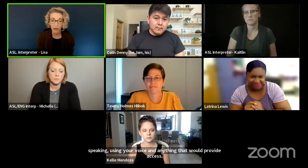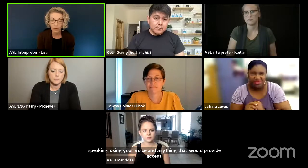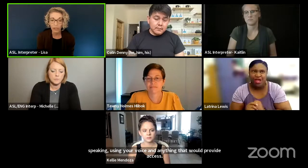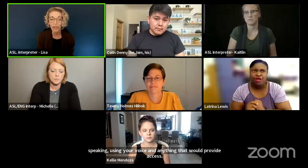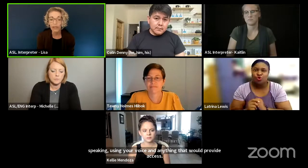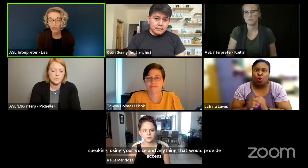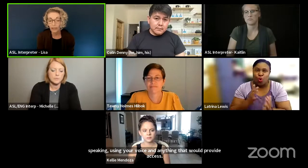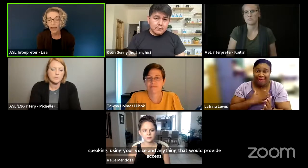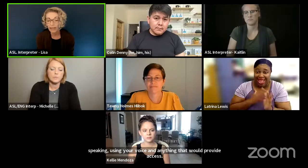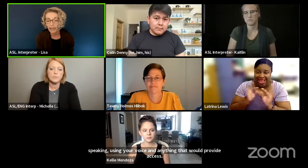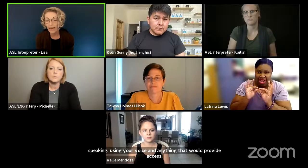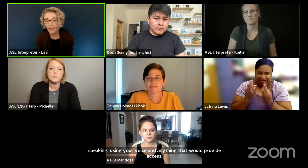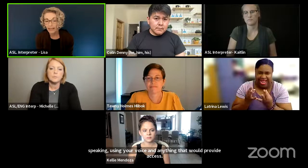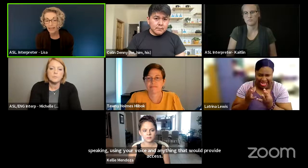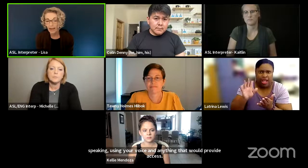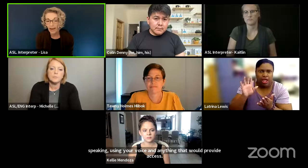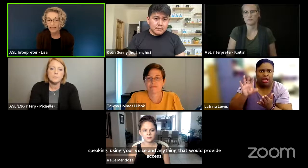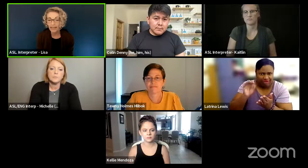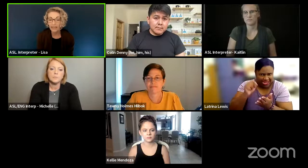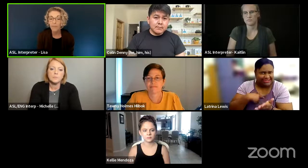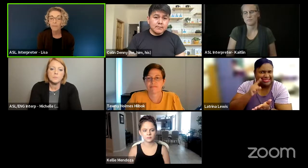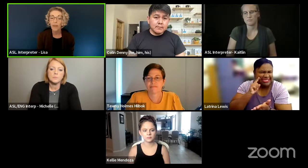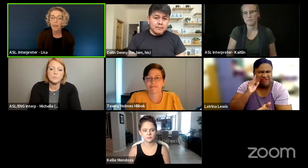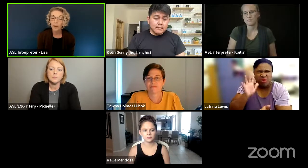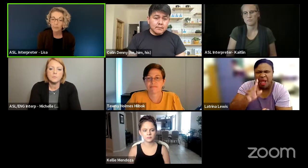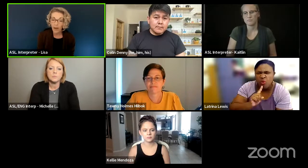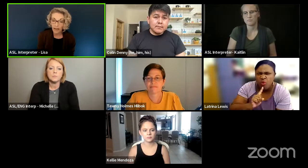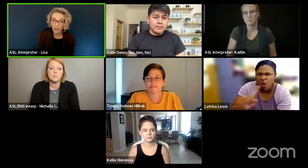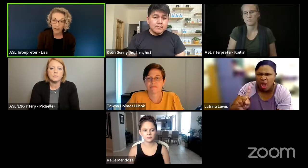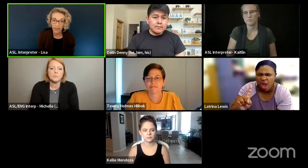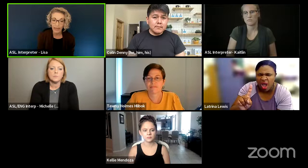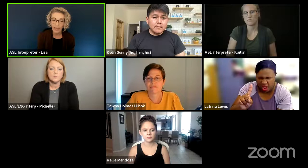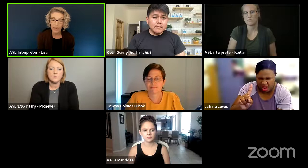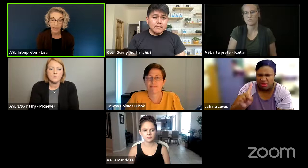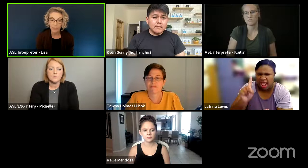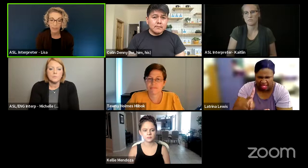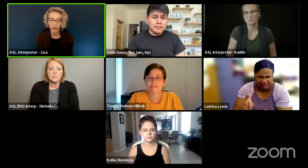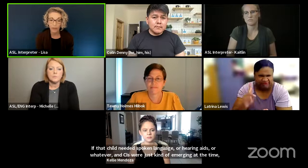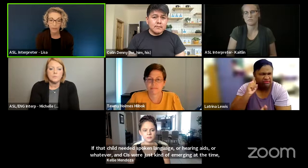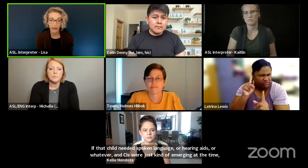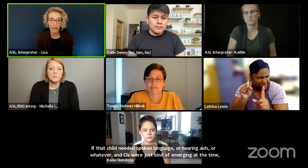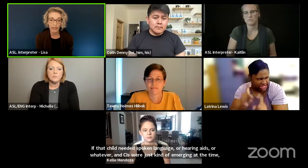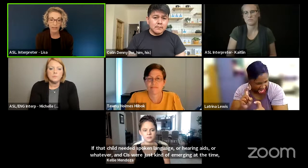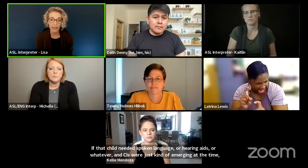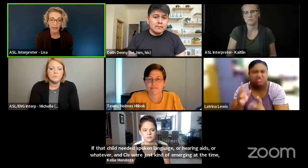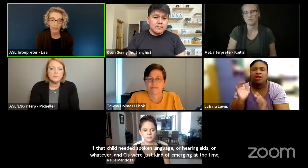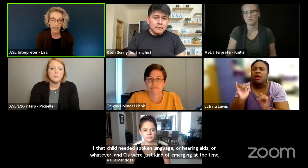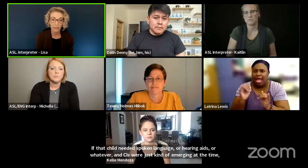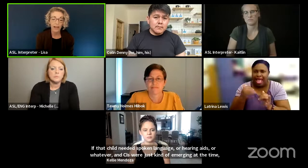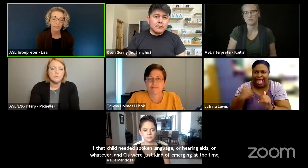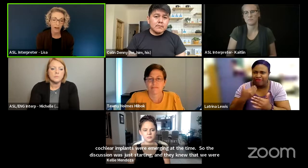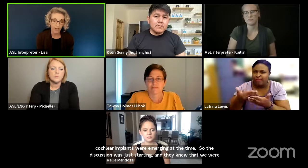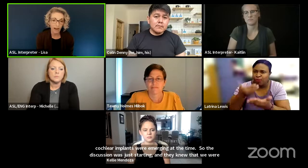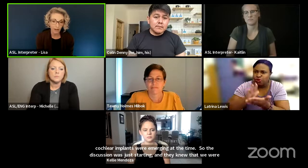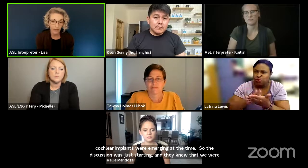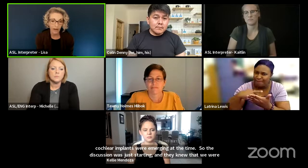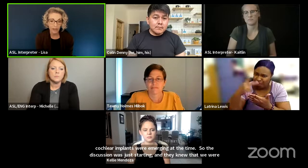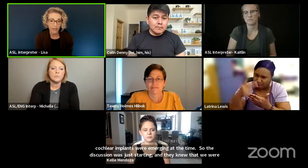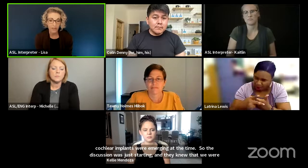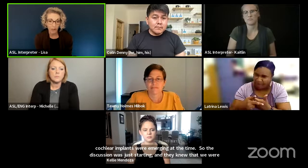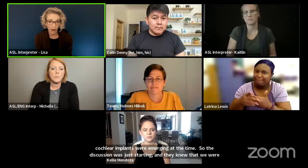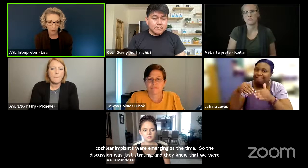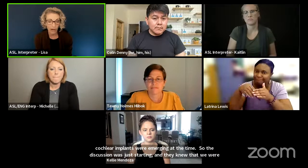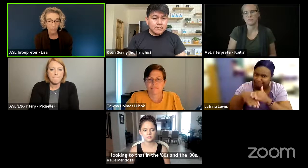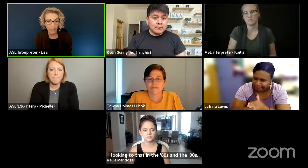knew that we were looking to that in the 80s and the 90s. But my family I found out that